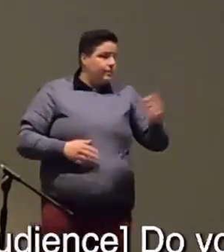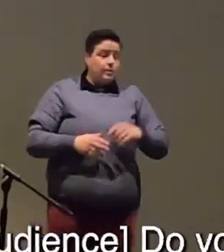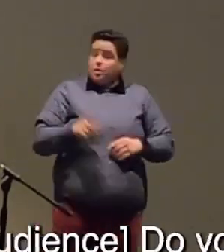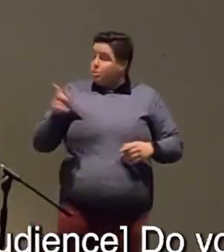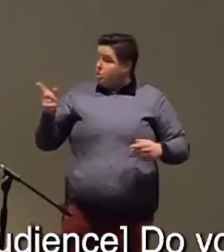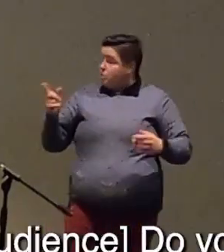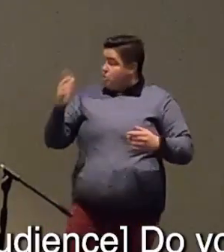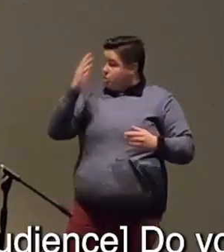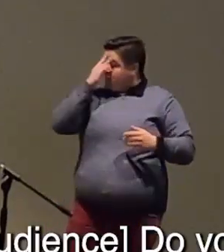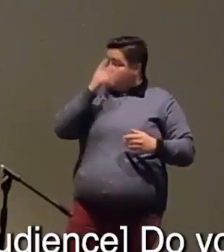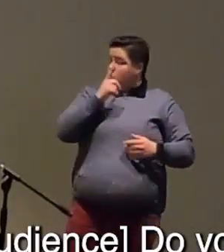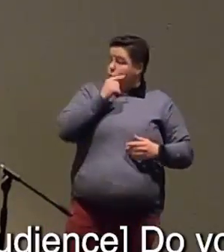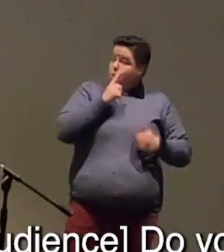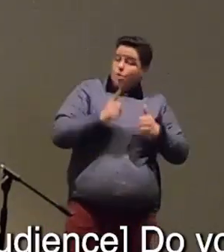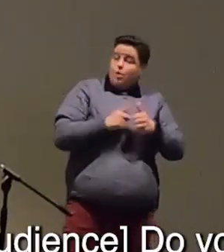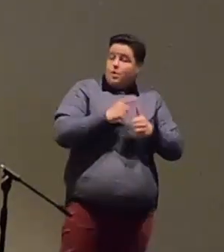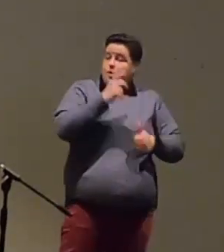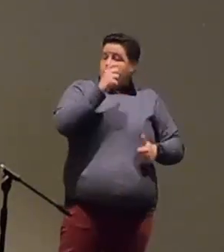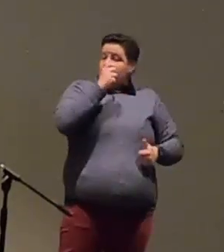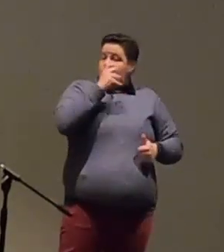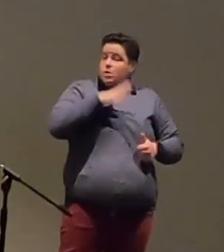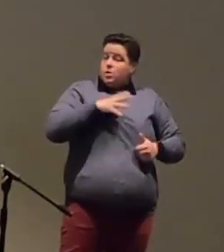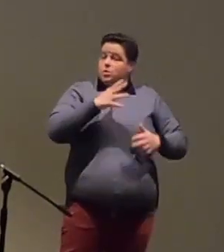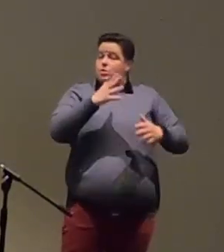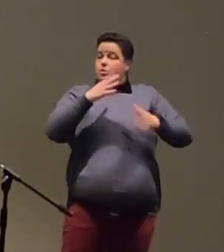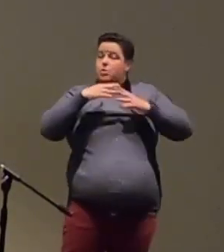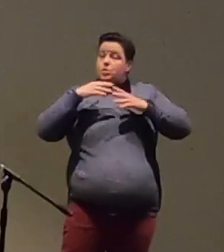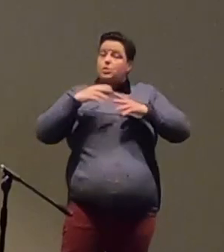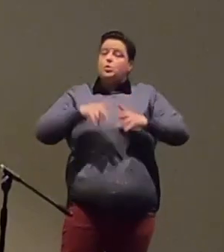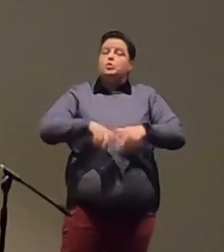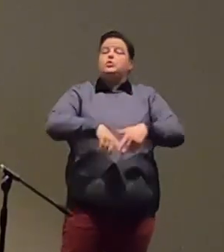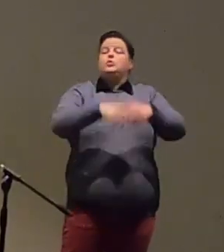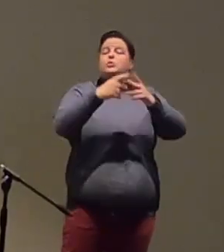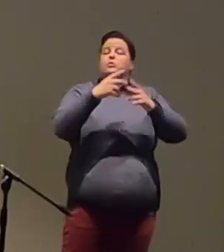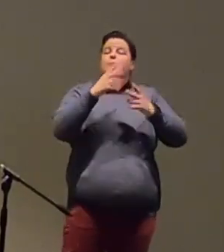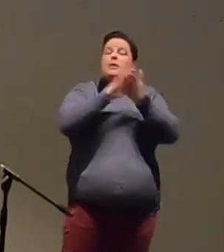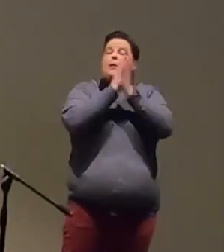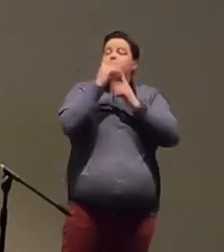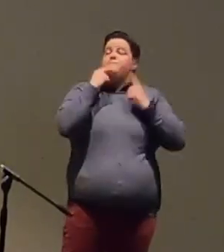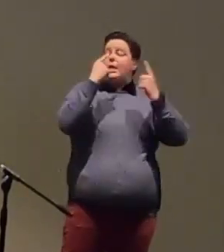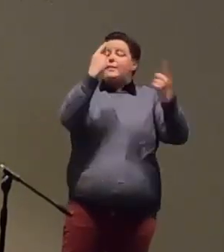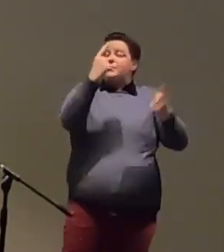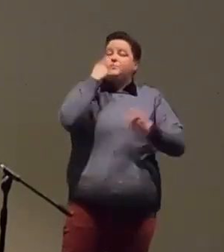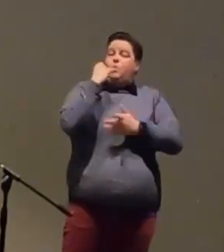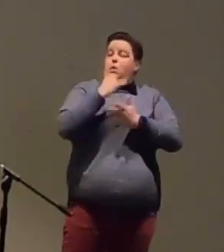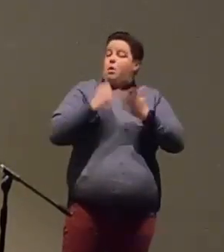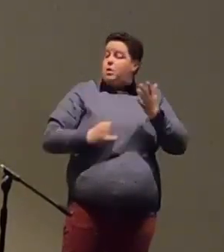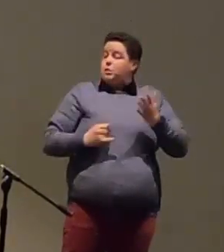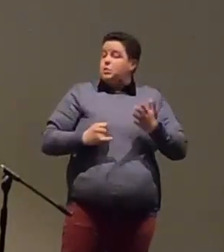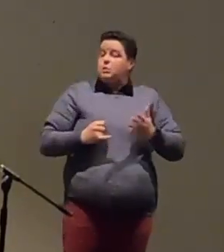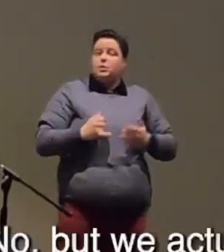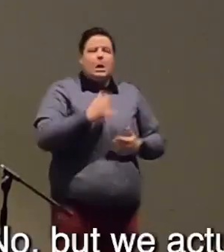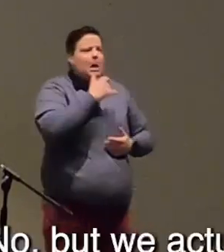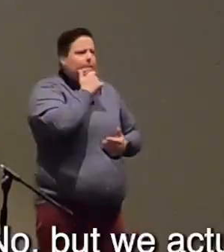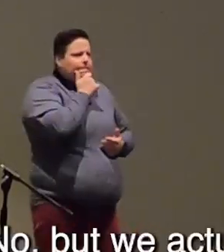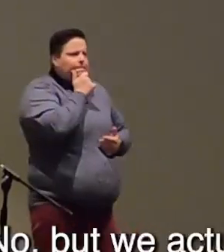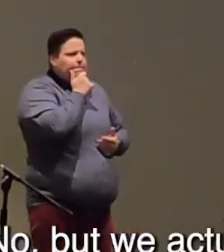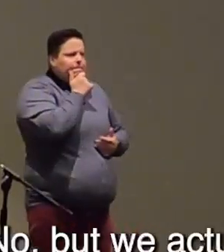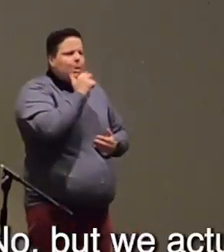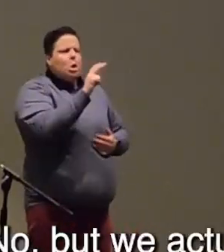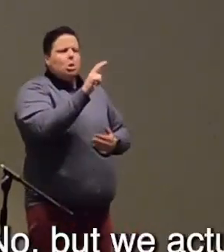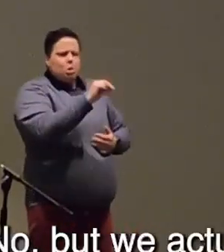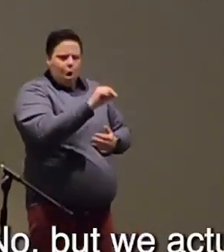you happen to know who the first women to break into it is? Or were? No,